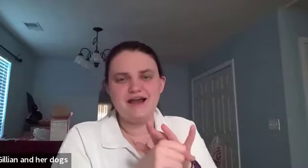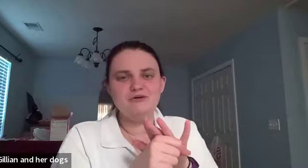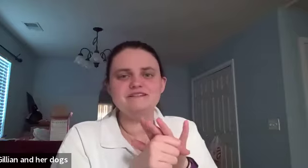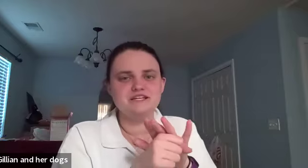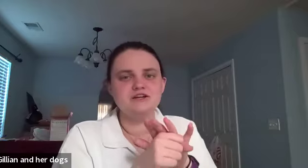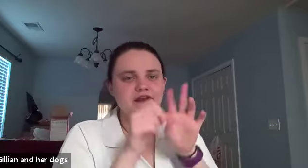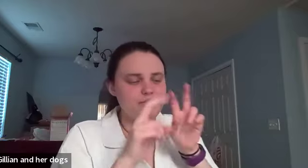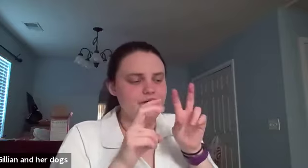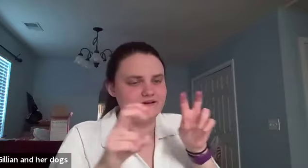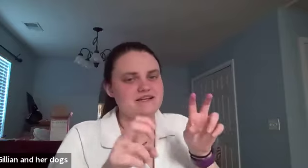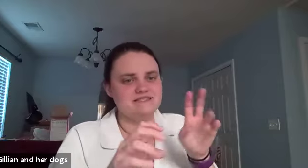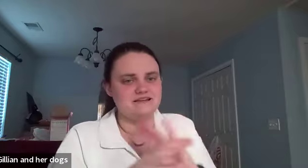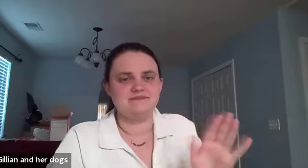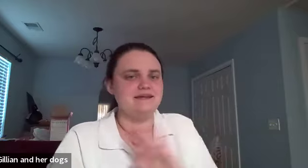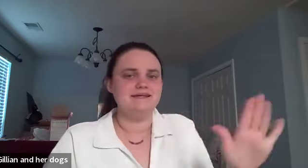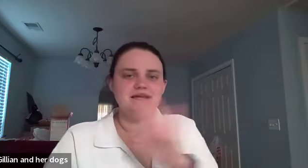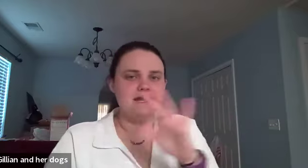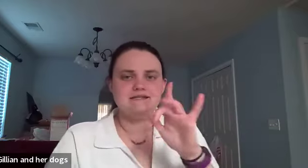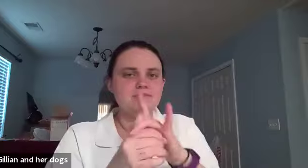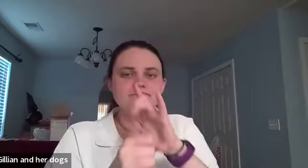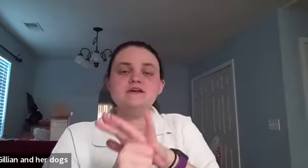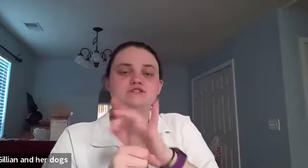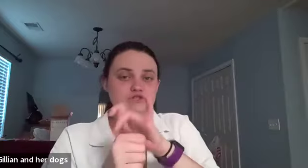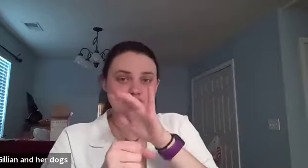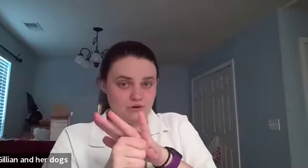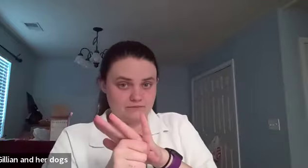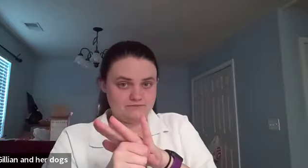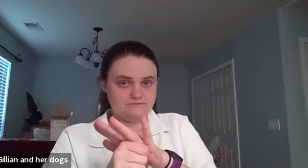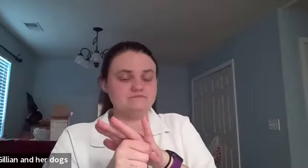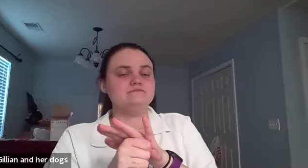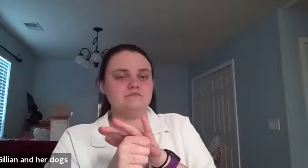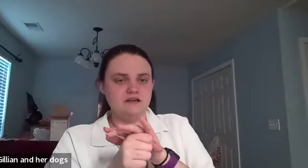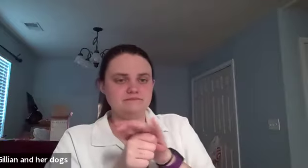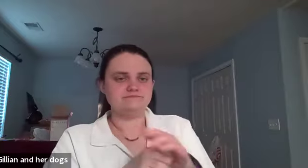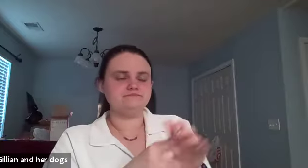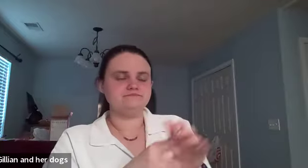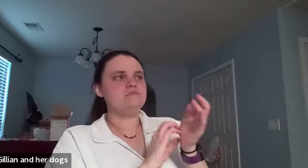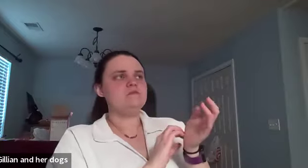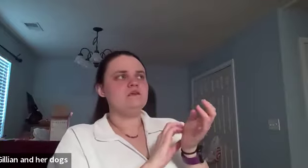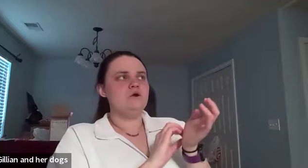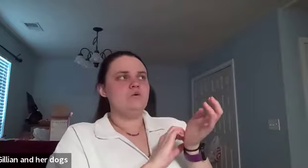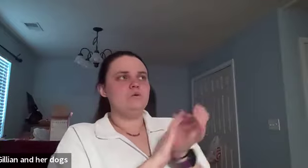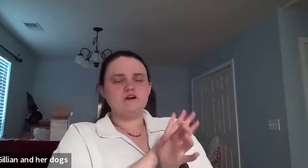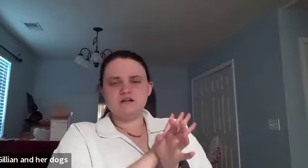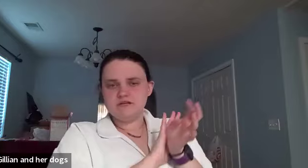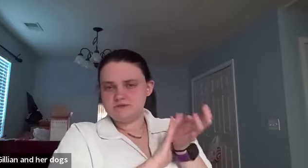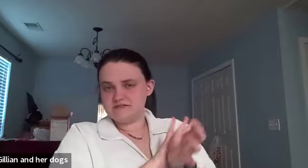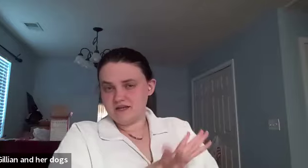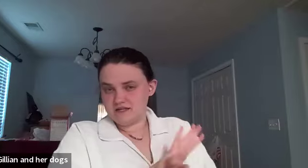I will sit here and I will analyze signs and I'm like, I gotta stop. So soda. Okay. When talking about specific